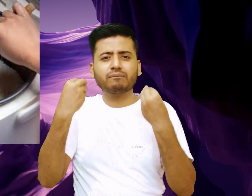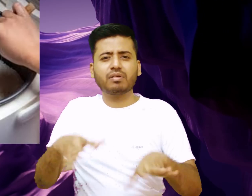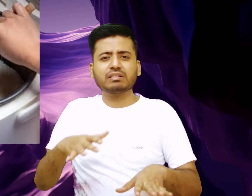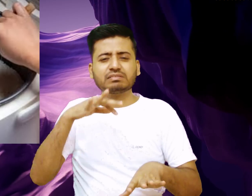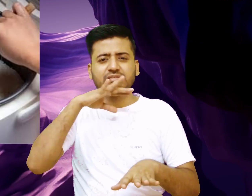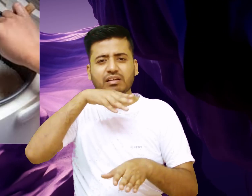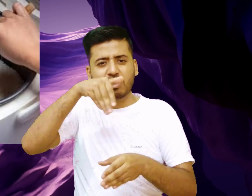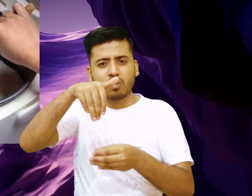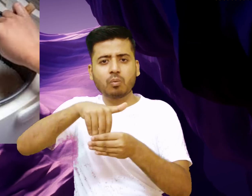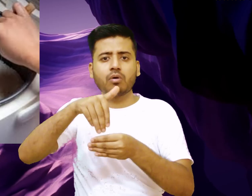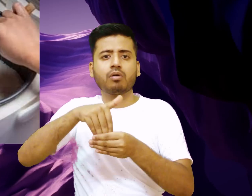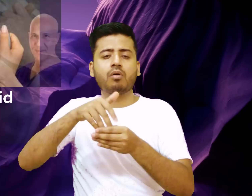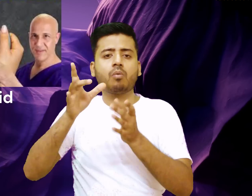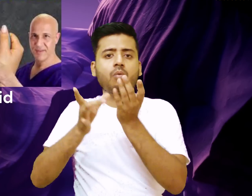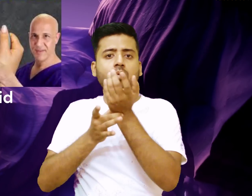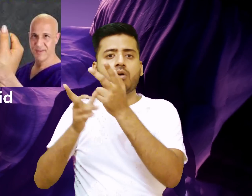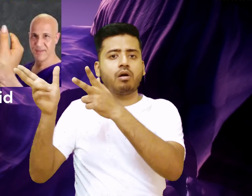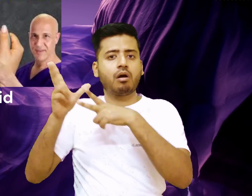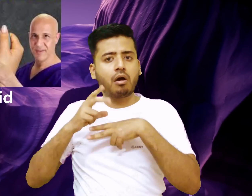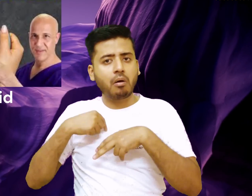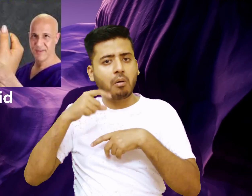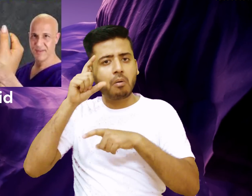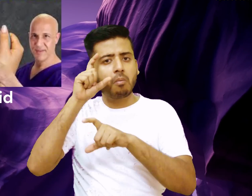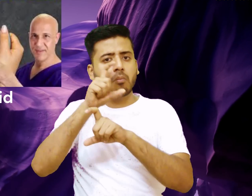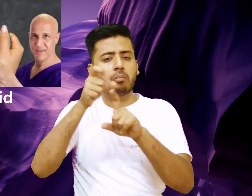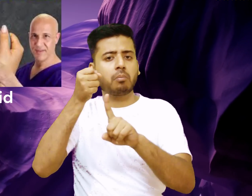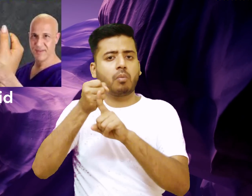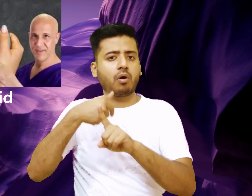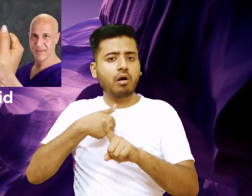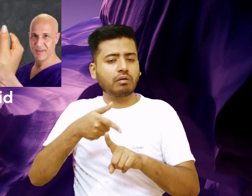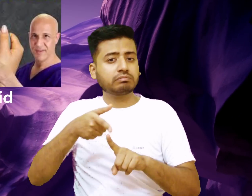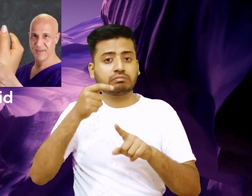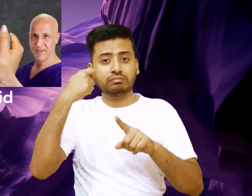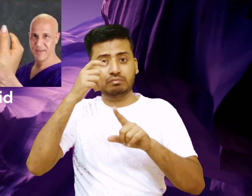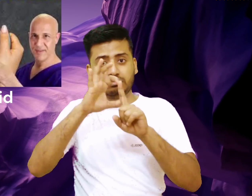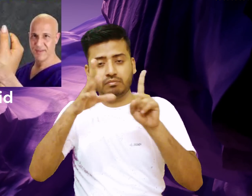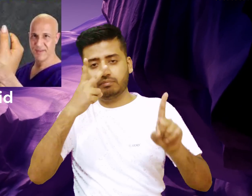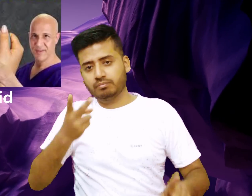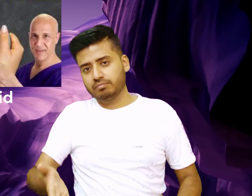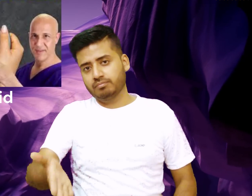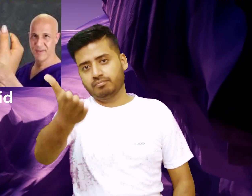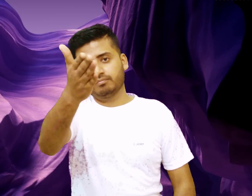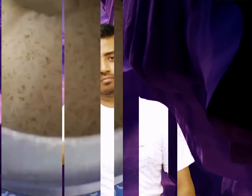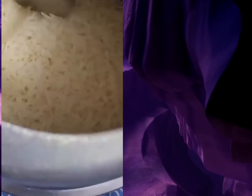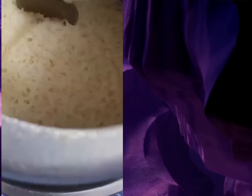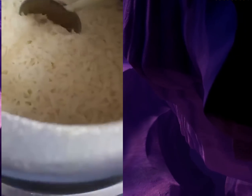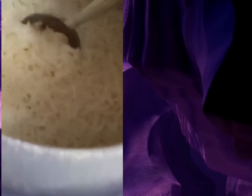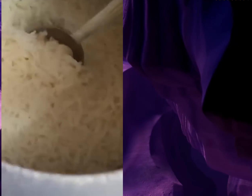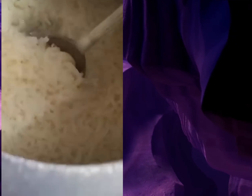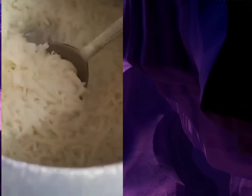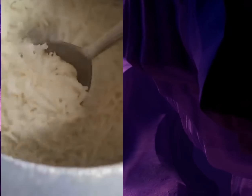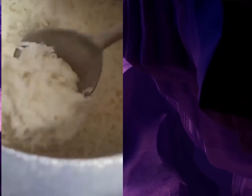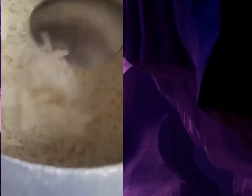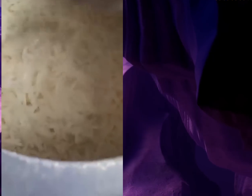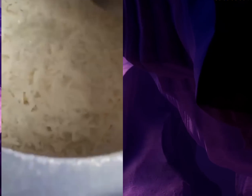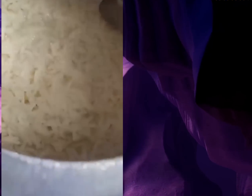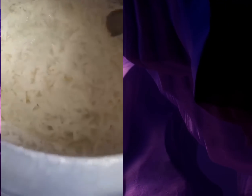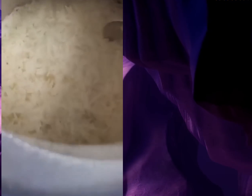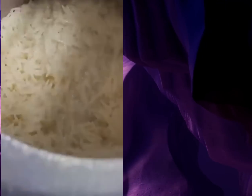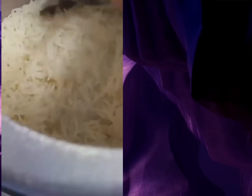and stored safely to prevent foodborne illness. Here's a more detailed explanation. Safe cooking. Rice cookers are